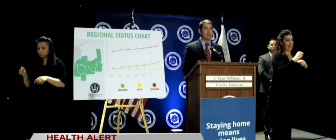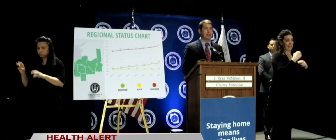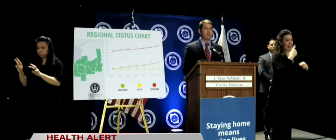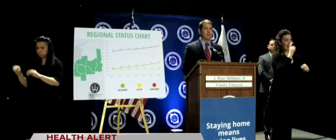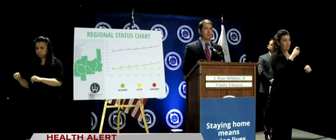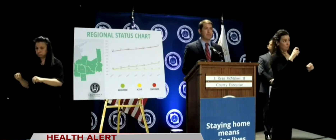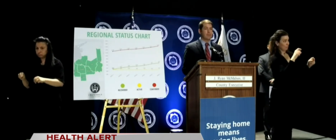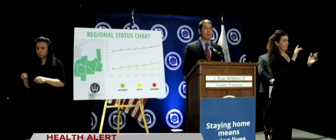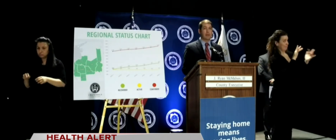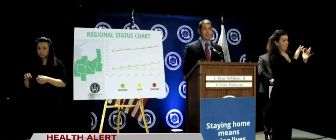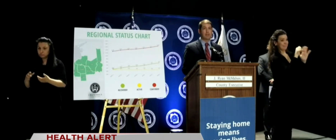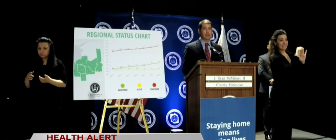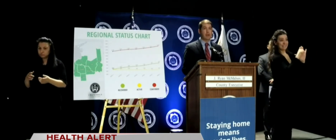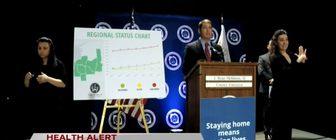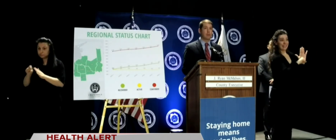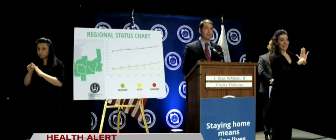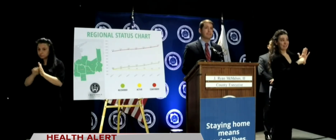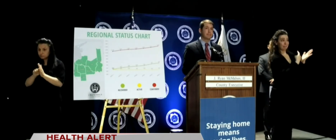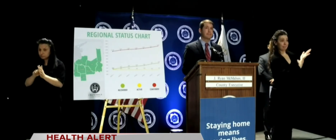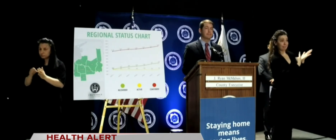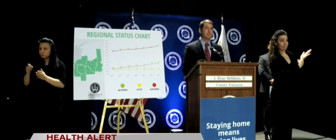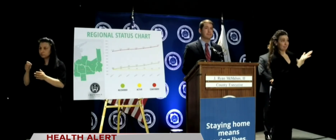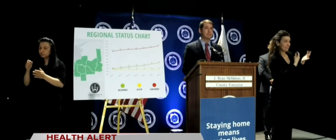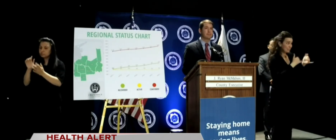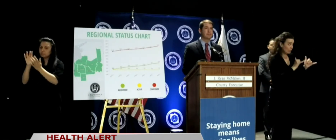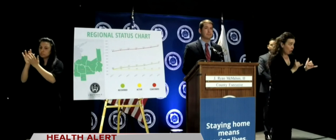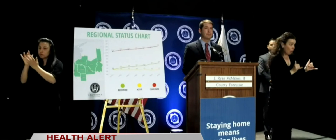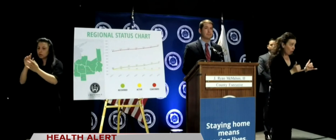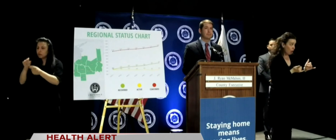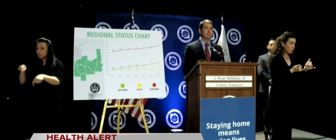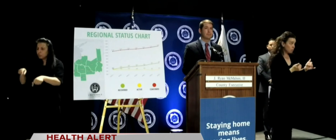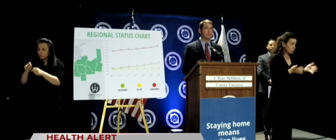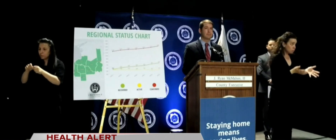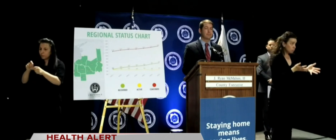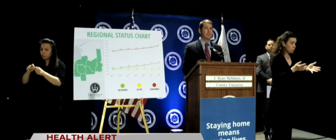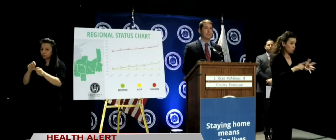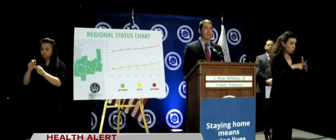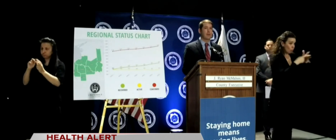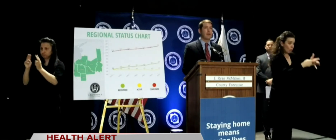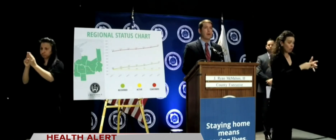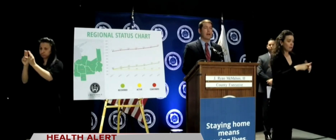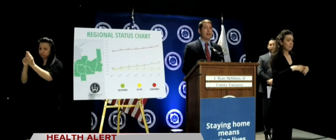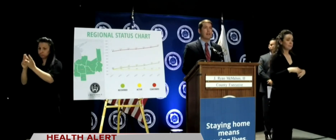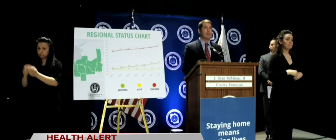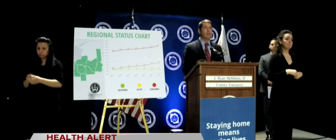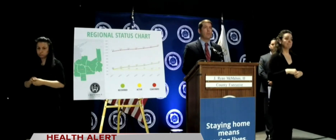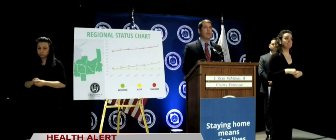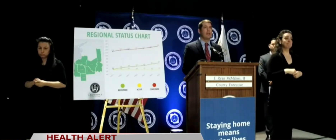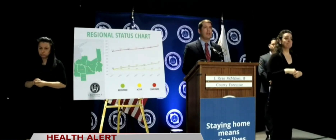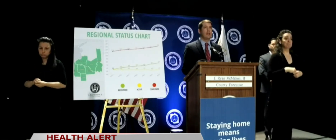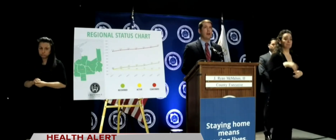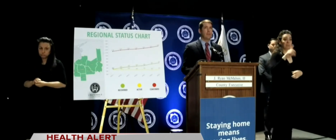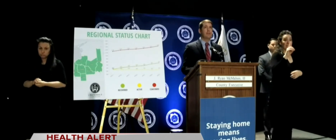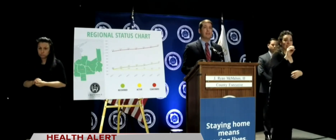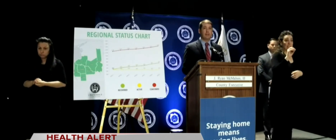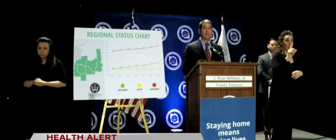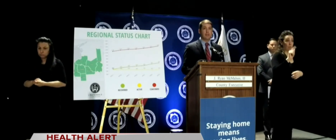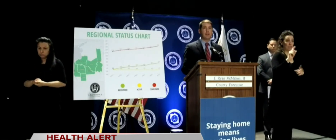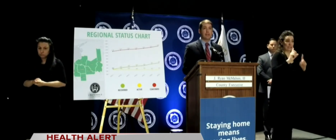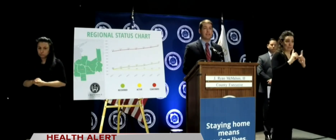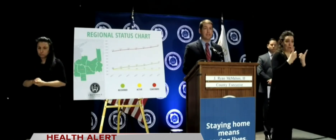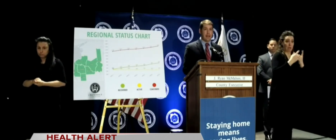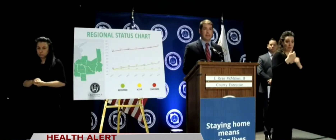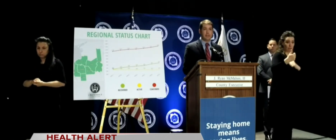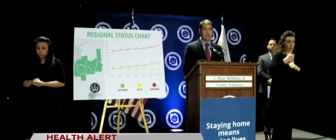but we're going to push hard for it. Do you get regular updates from the DOT on where their work is? We, up until